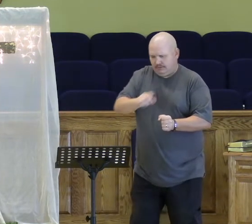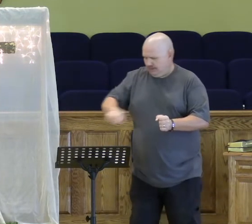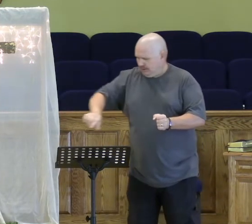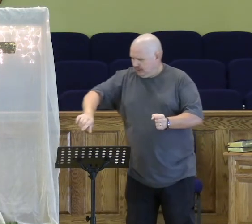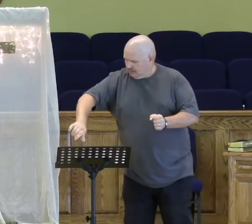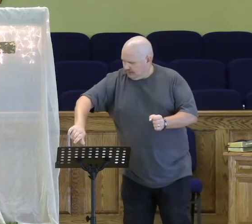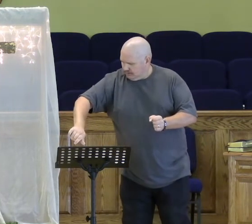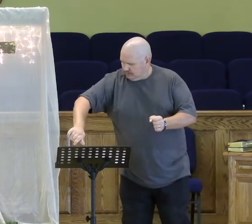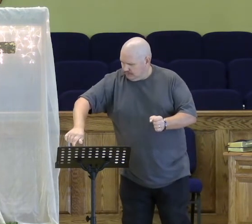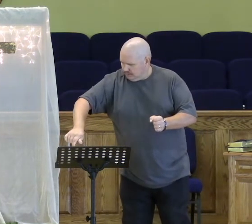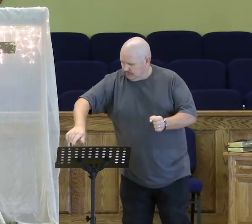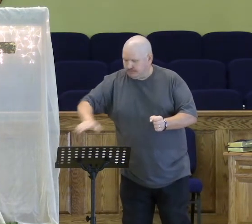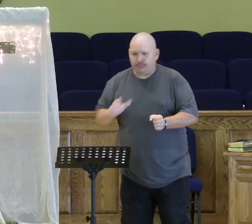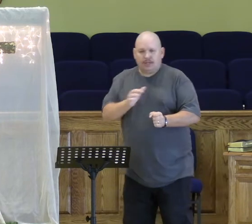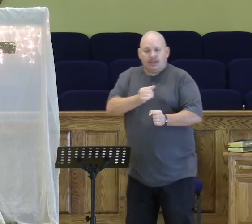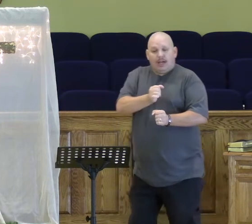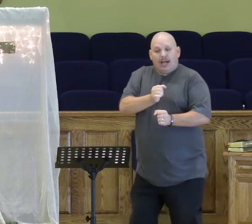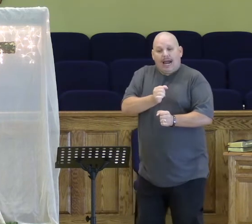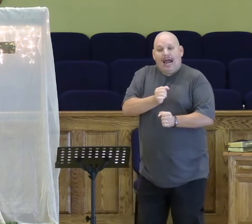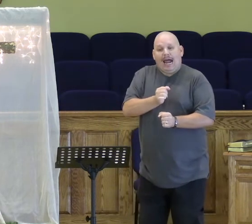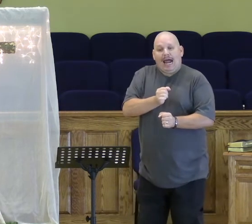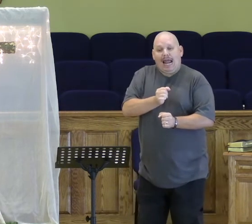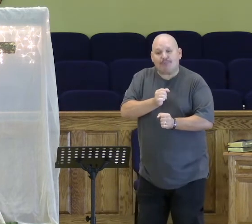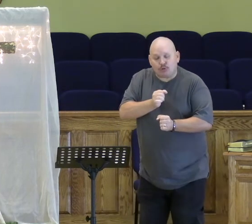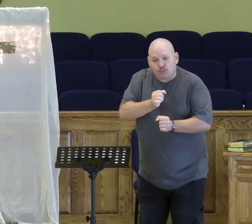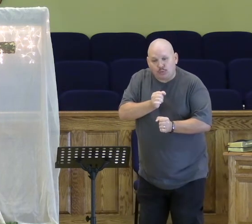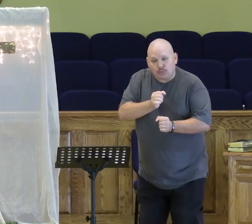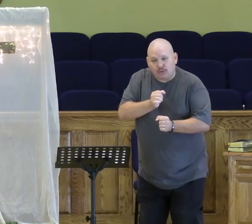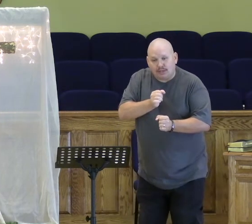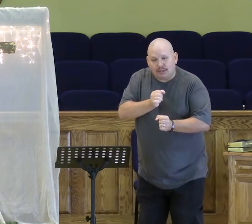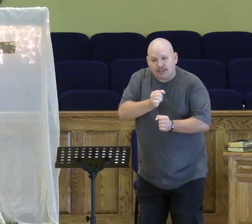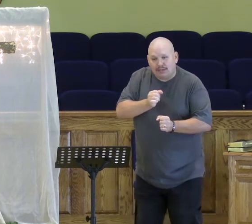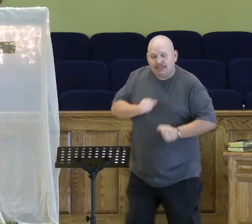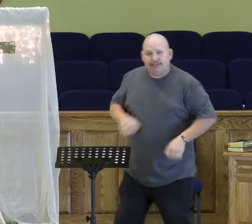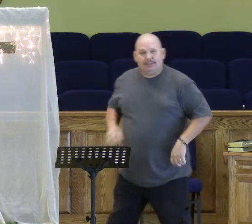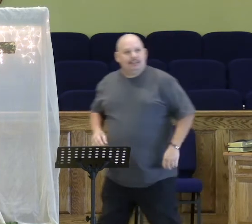okay, wait. She turns up the volume. May I help you?